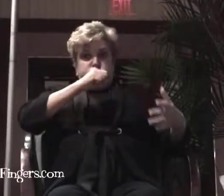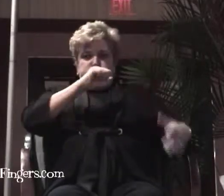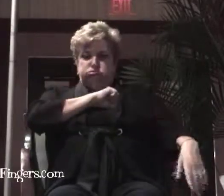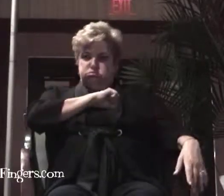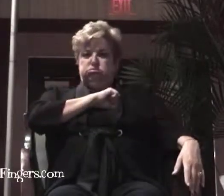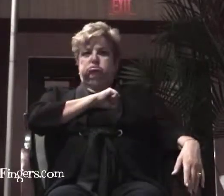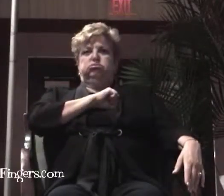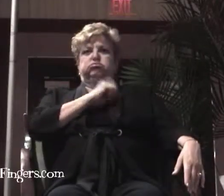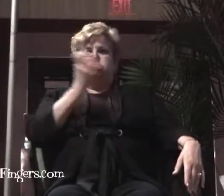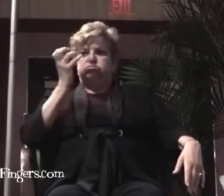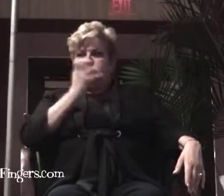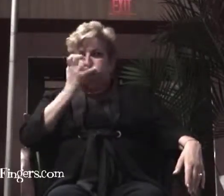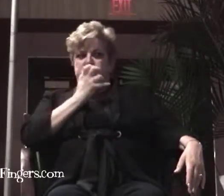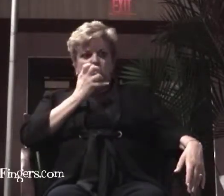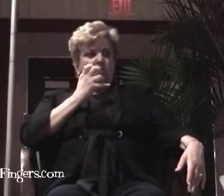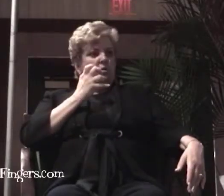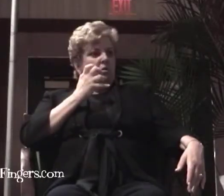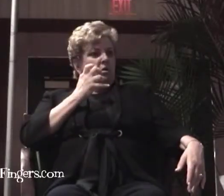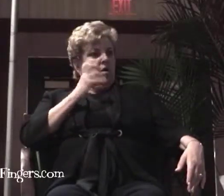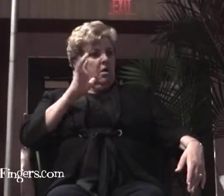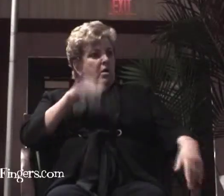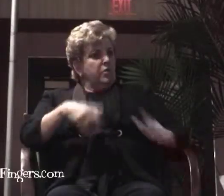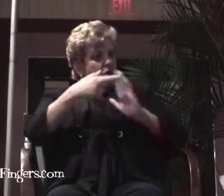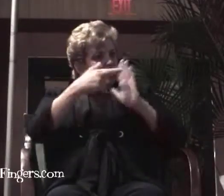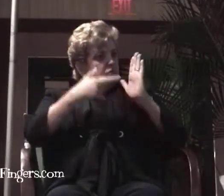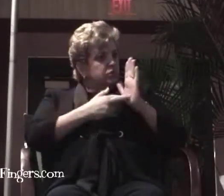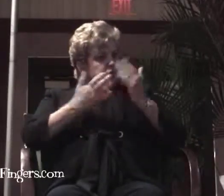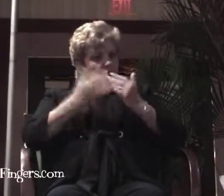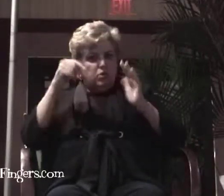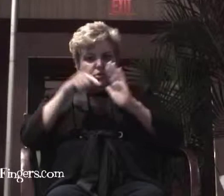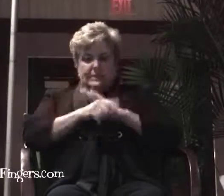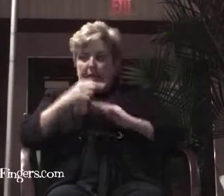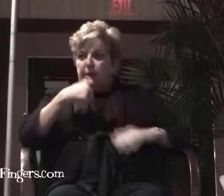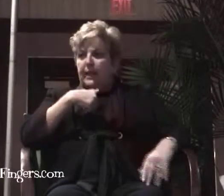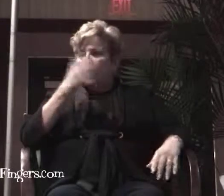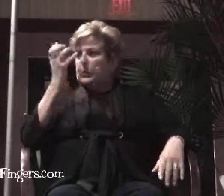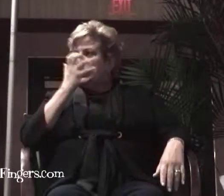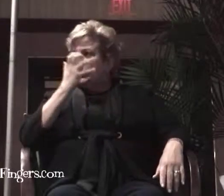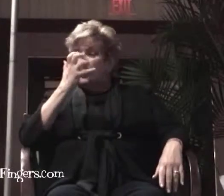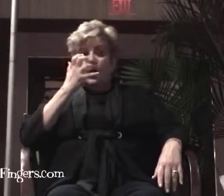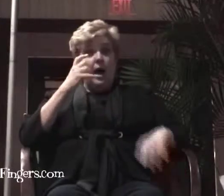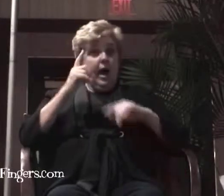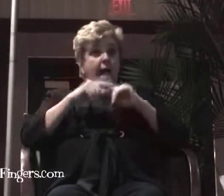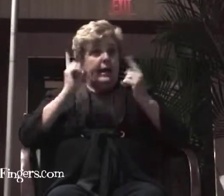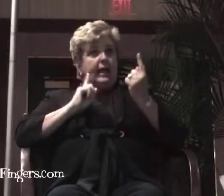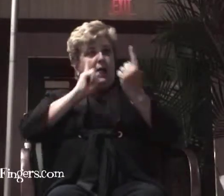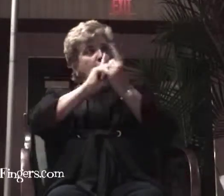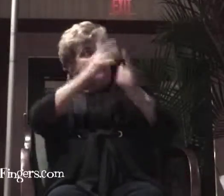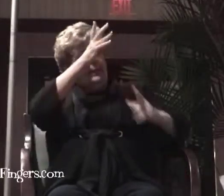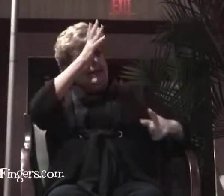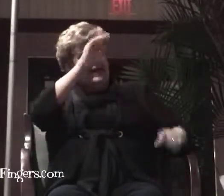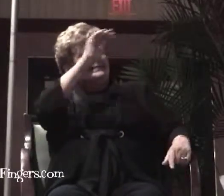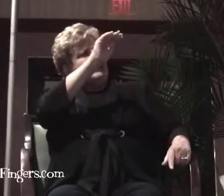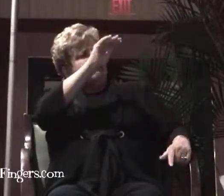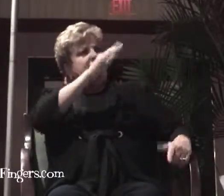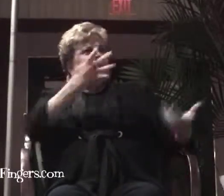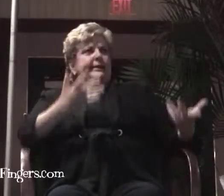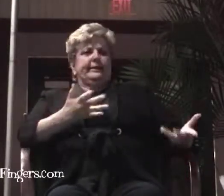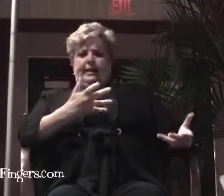These rules just about killed me trying to live by these rules. I can't go to my dad and say, gee, Dad, it just scares me to